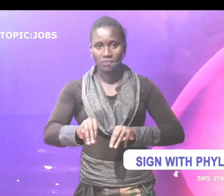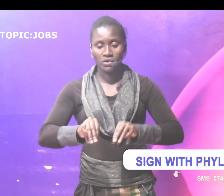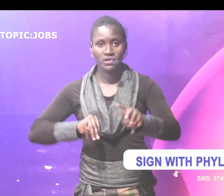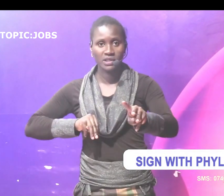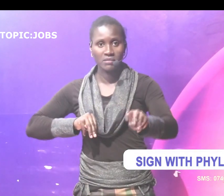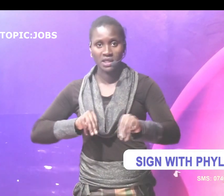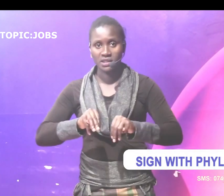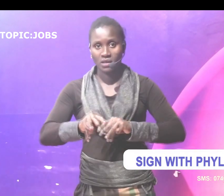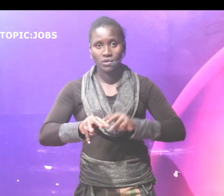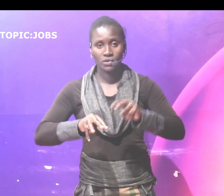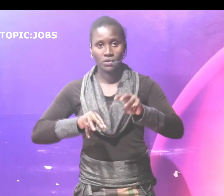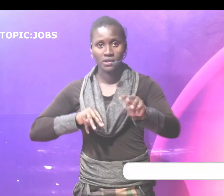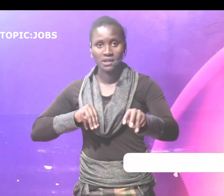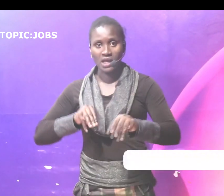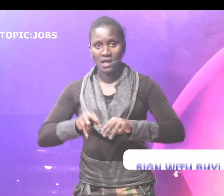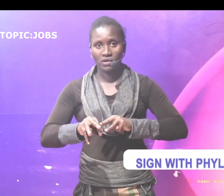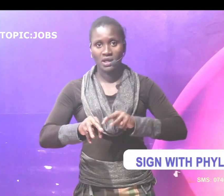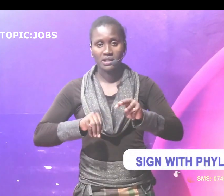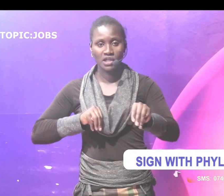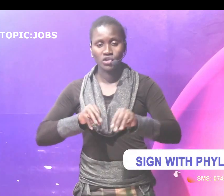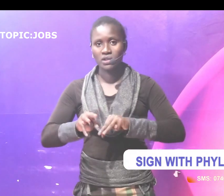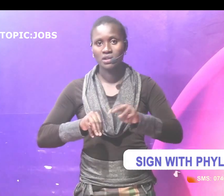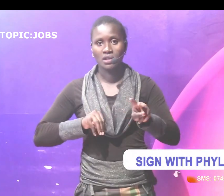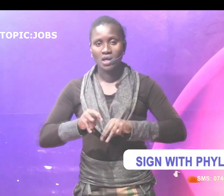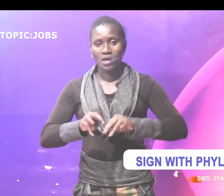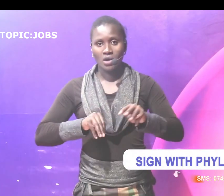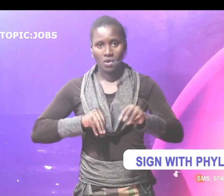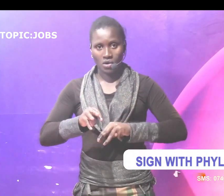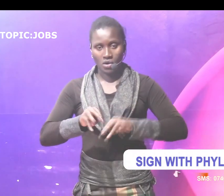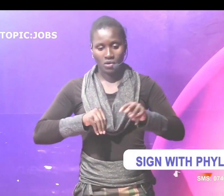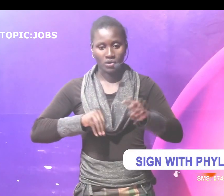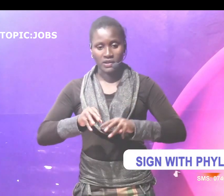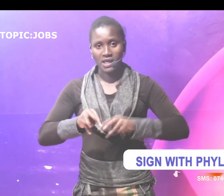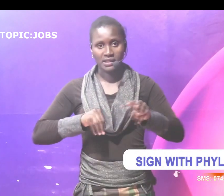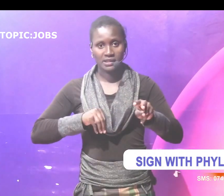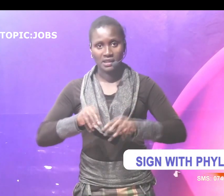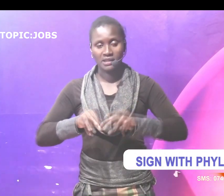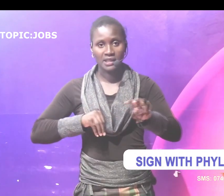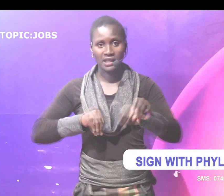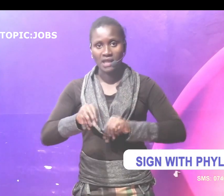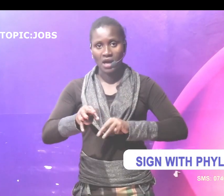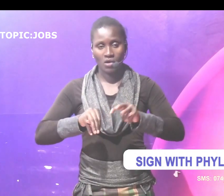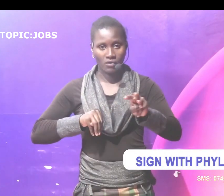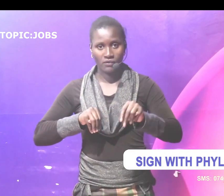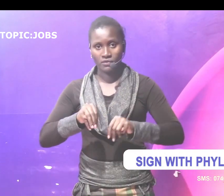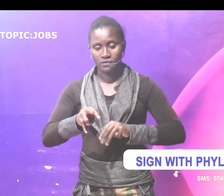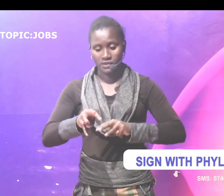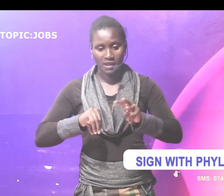the manager controls an organization, or thus he's the leader of something,